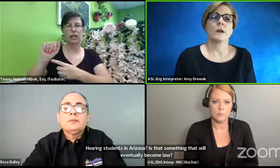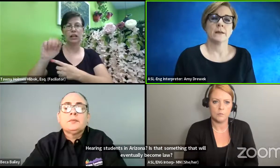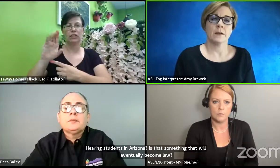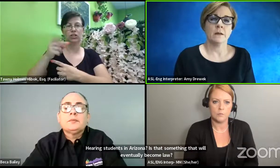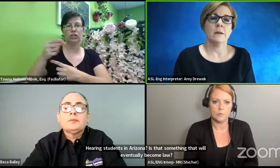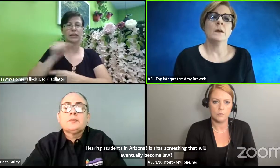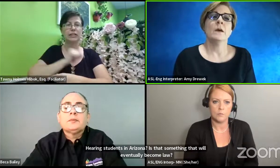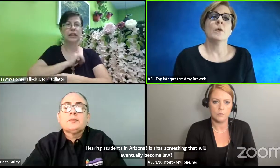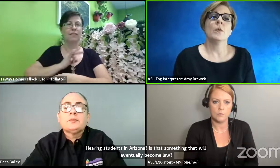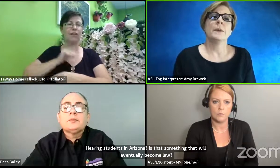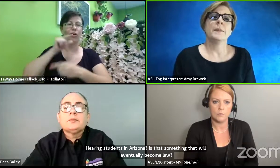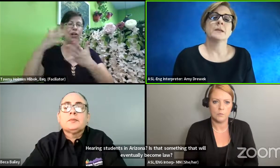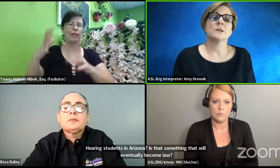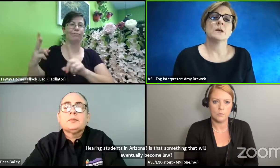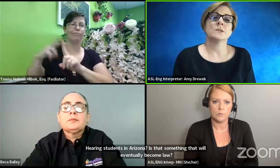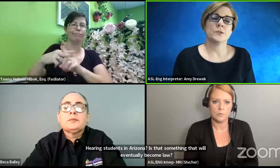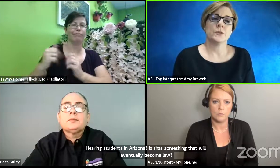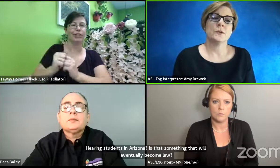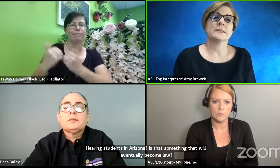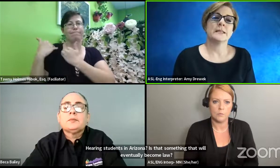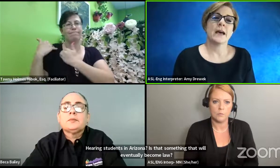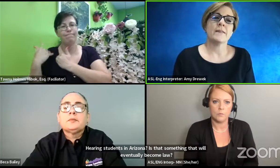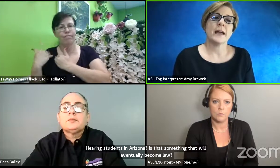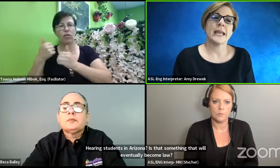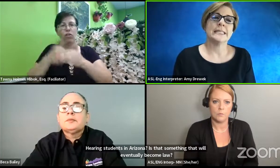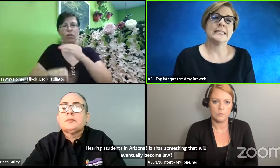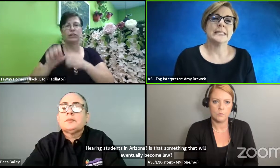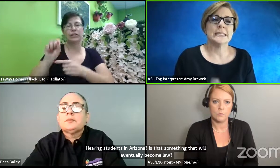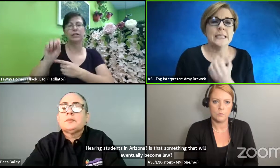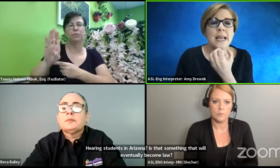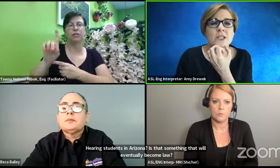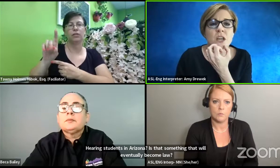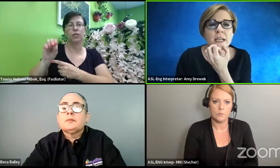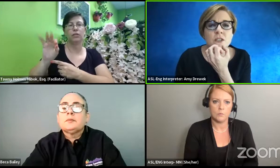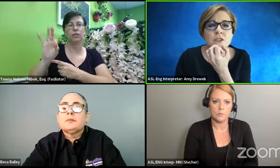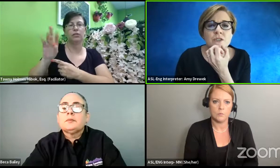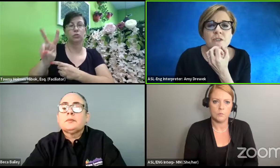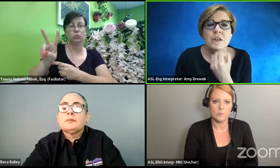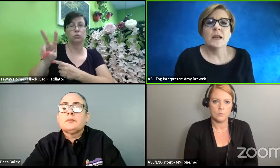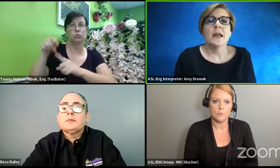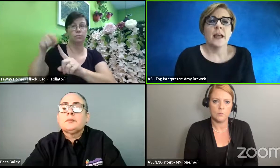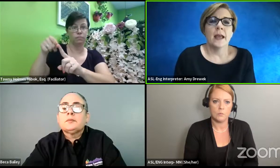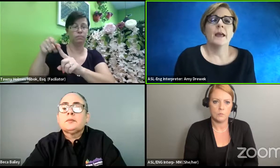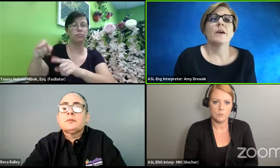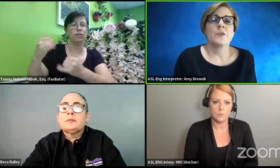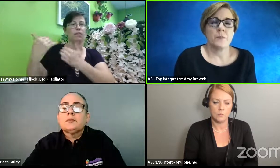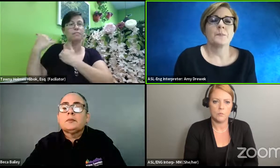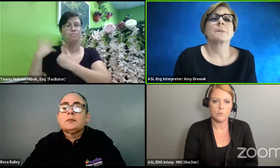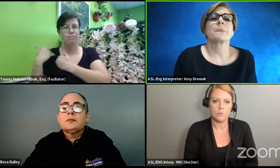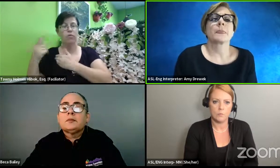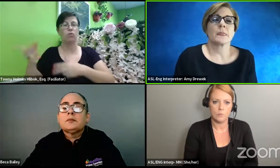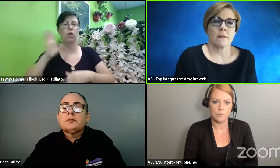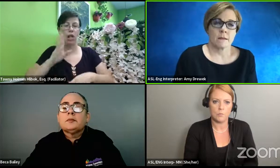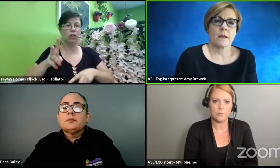recommendations are given will be passed on to the staff at ACDHH.